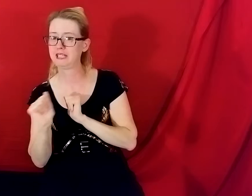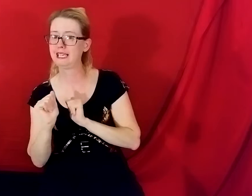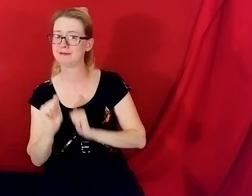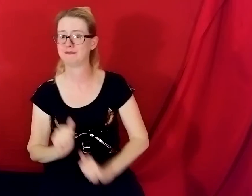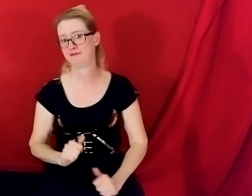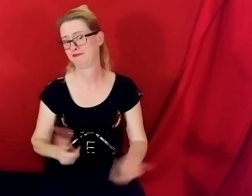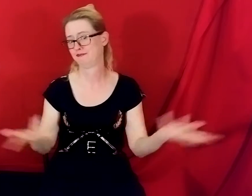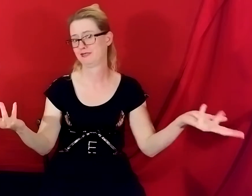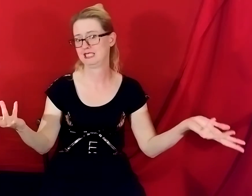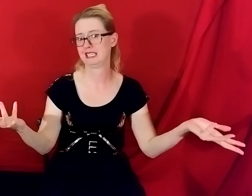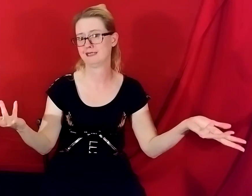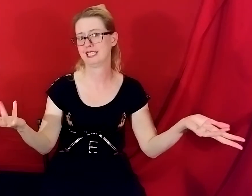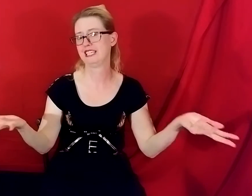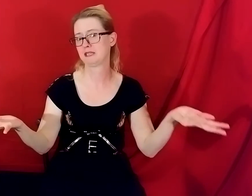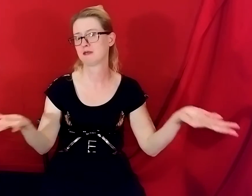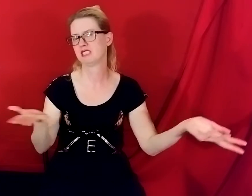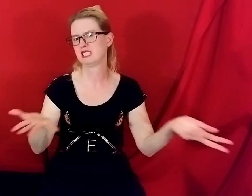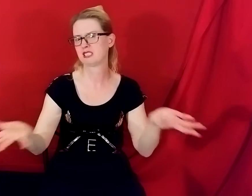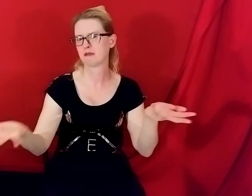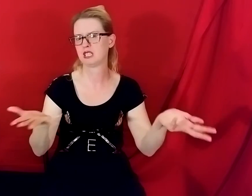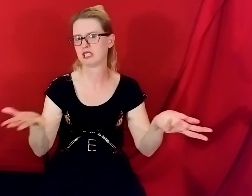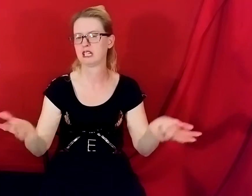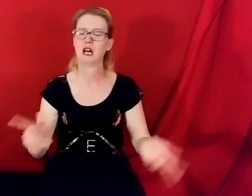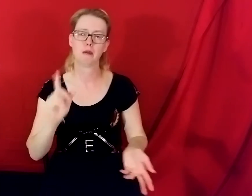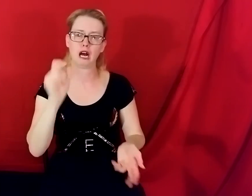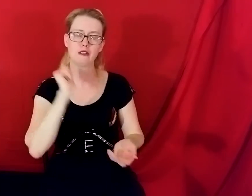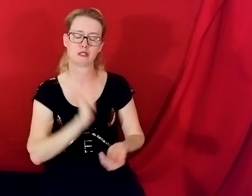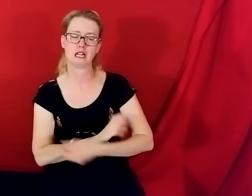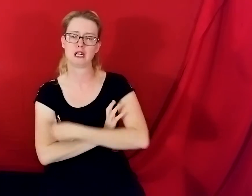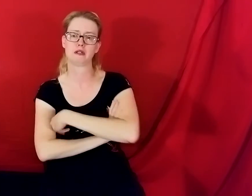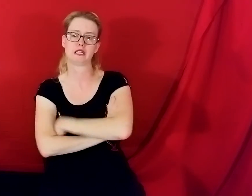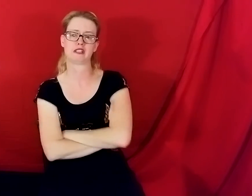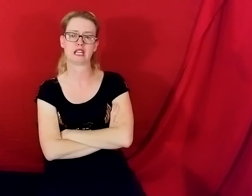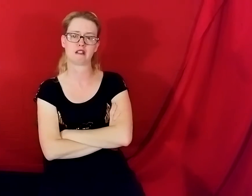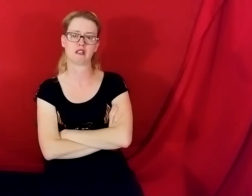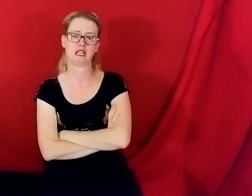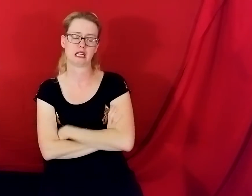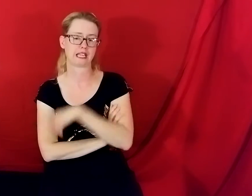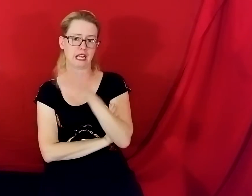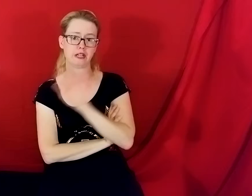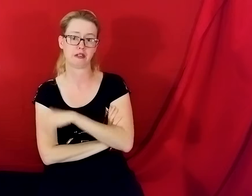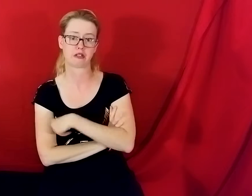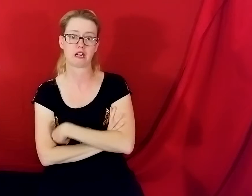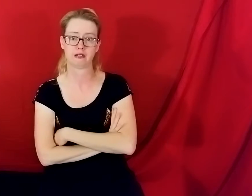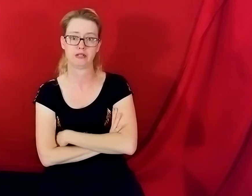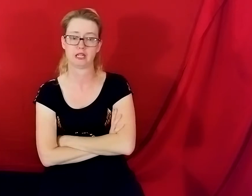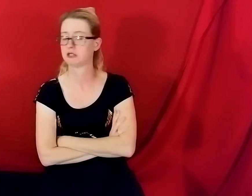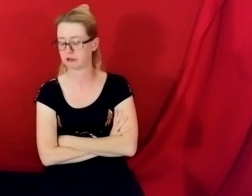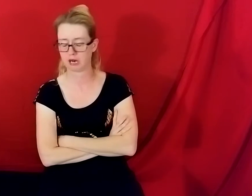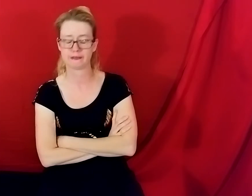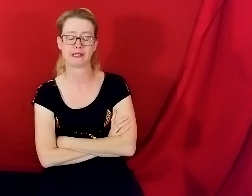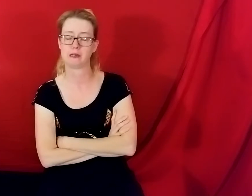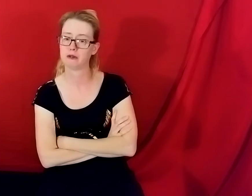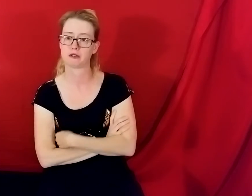yeah it needs some yeah something but also i know that it's got a i can tell you it's got a cliffhanger so obviously you know there's gonna be a part